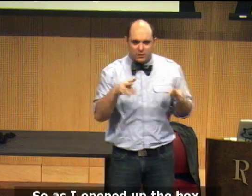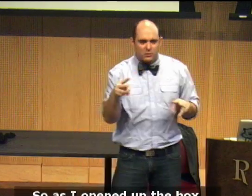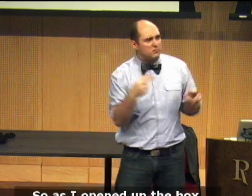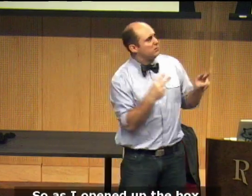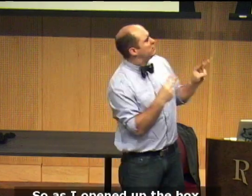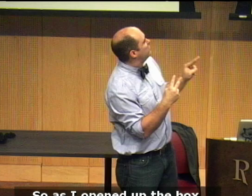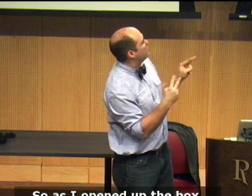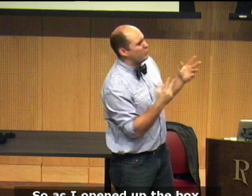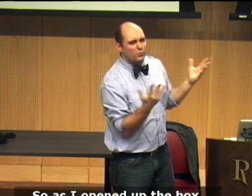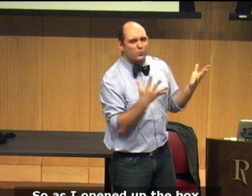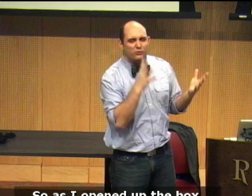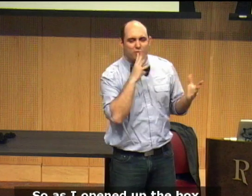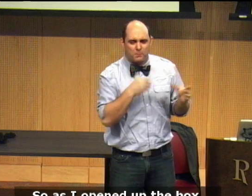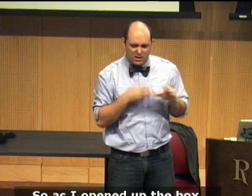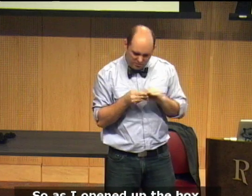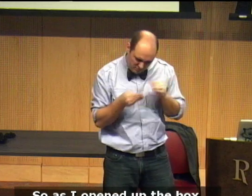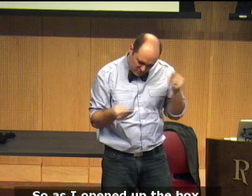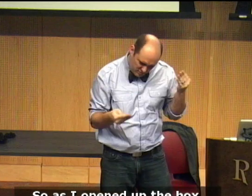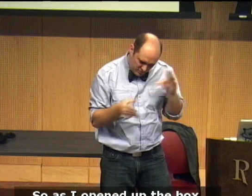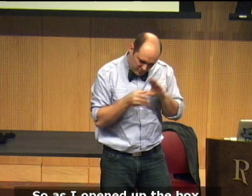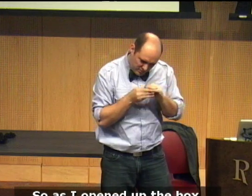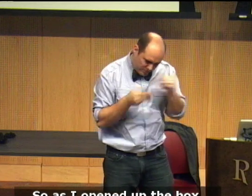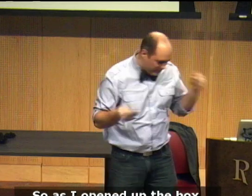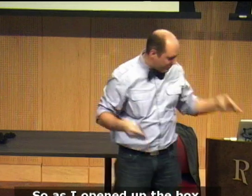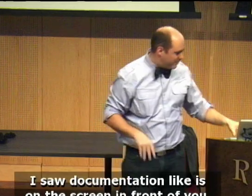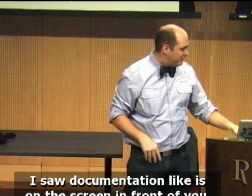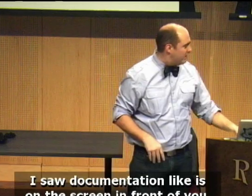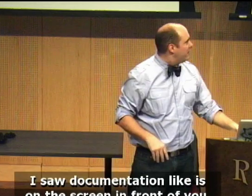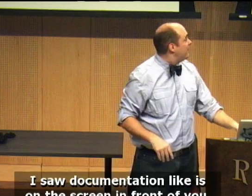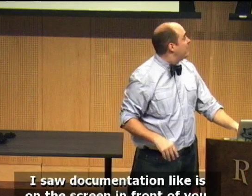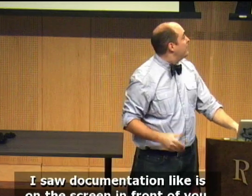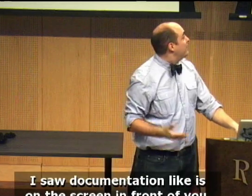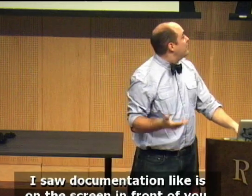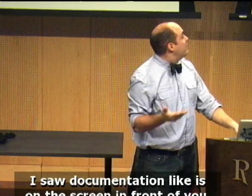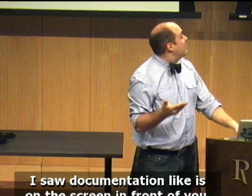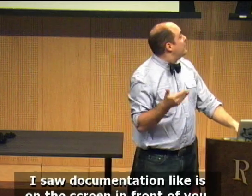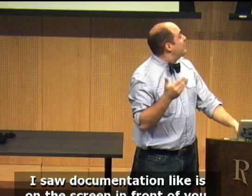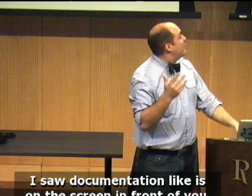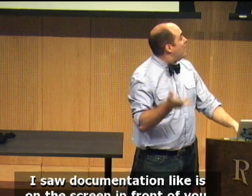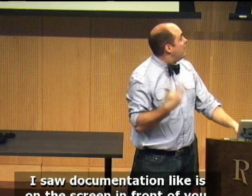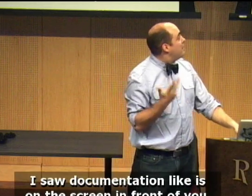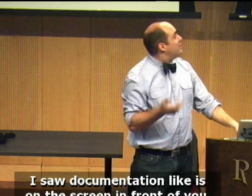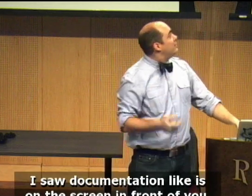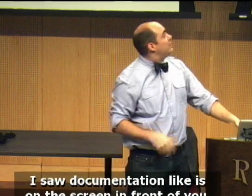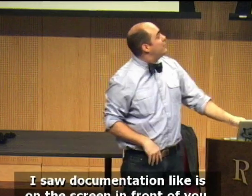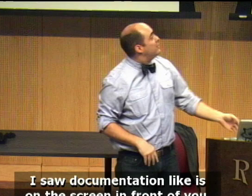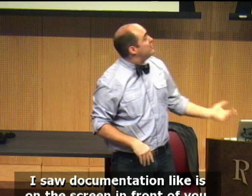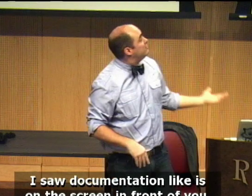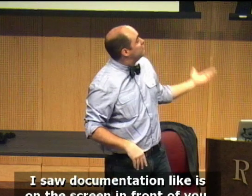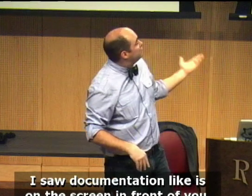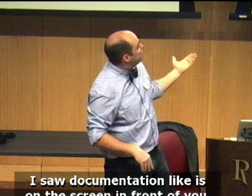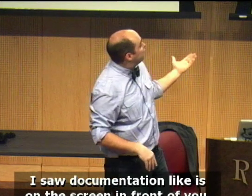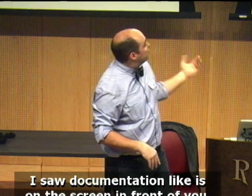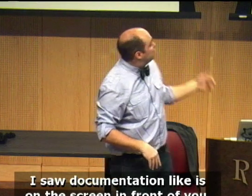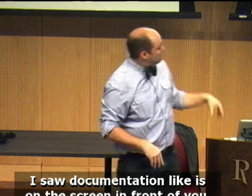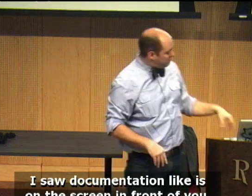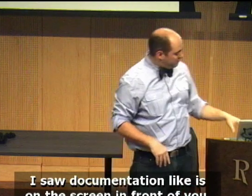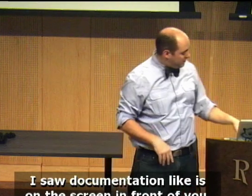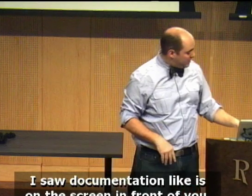So as I opened up the box, I saw documentation like is on the screen